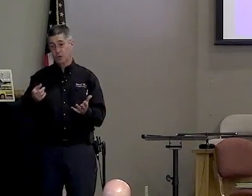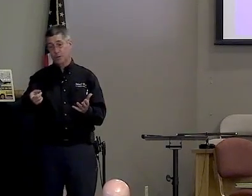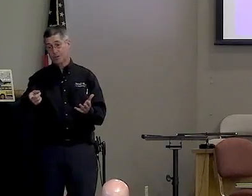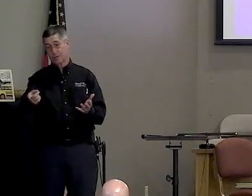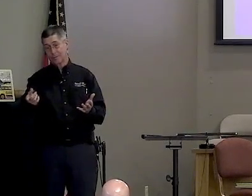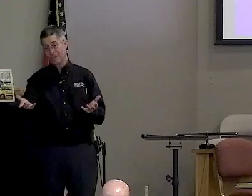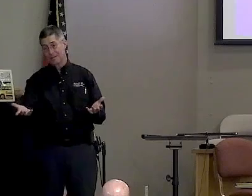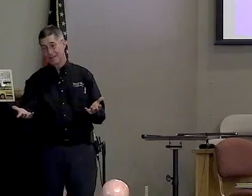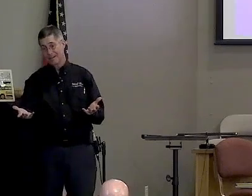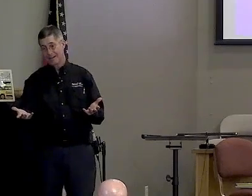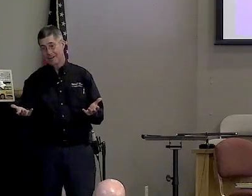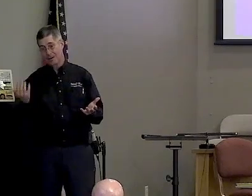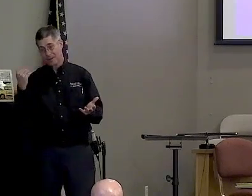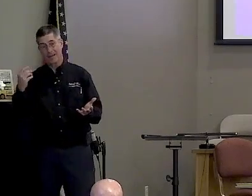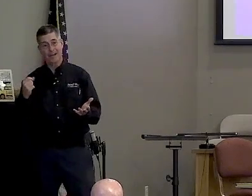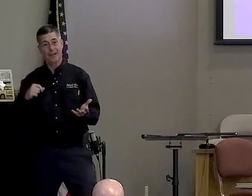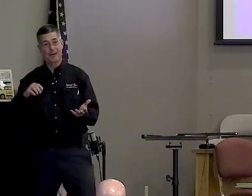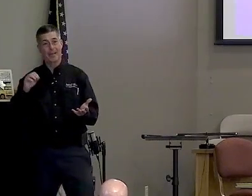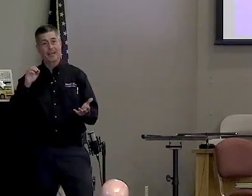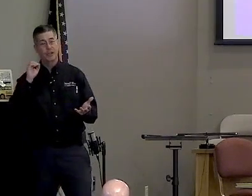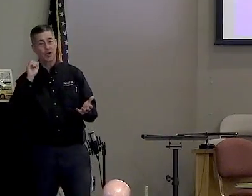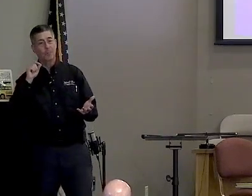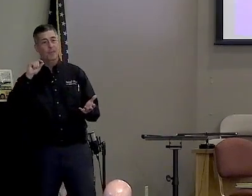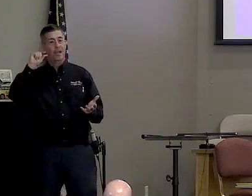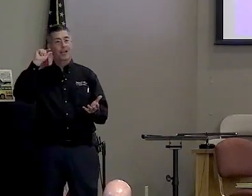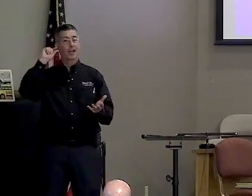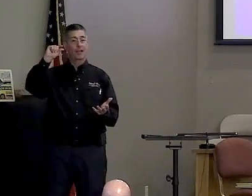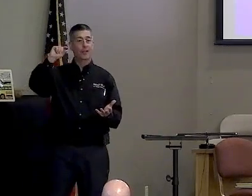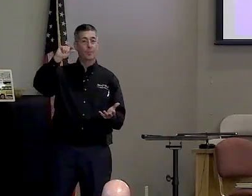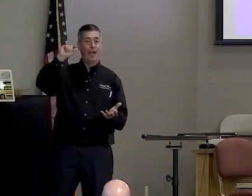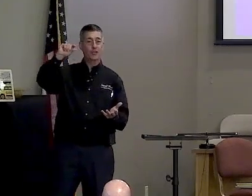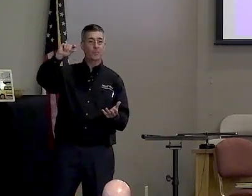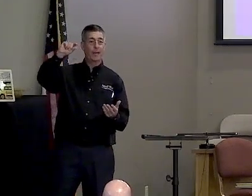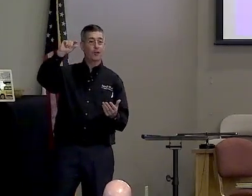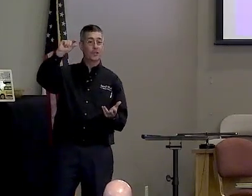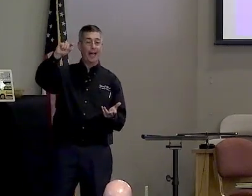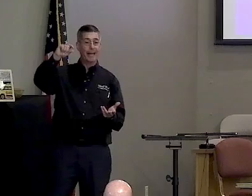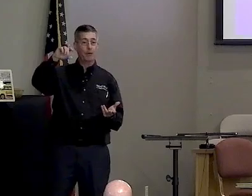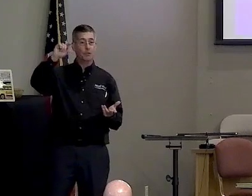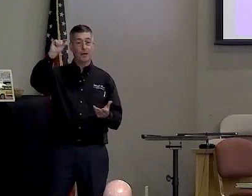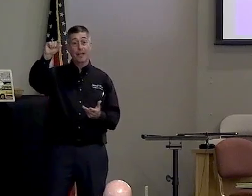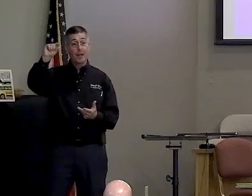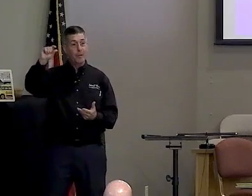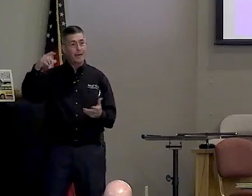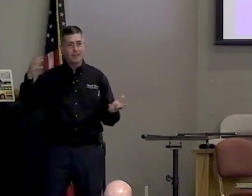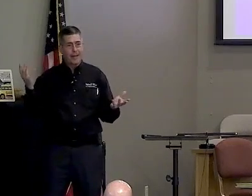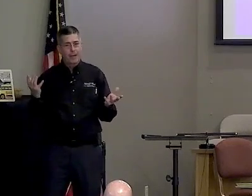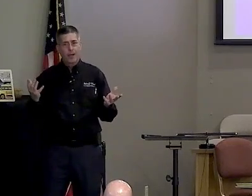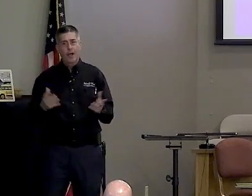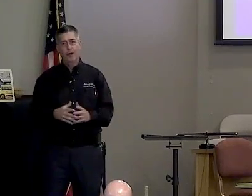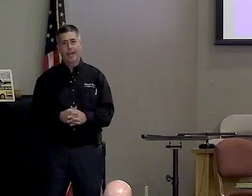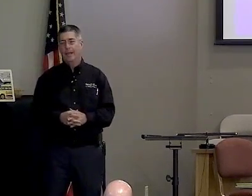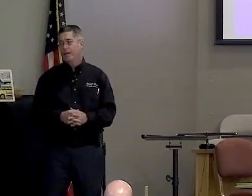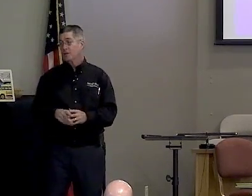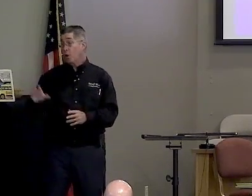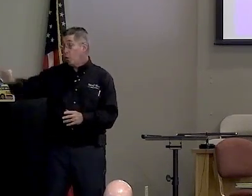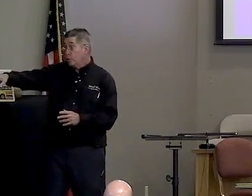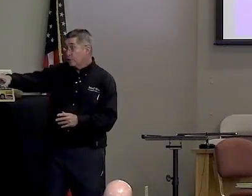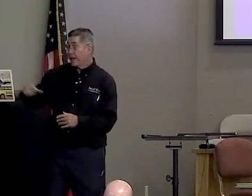does. Okay. Yeah. Okay. So your pastor may know sign language, but a little bit, it's like, okay, so, oh, you know sign